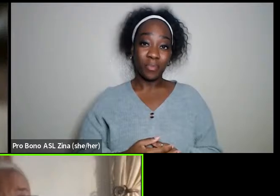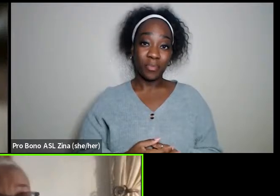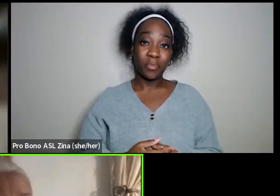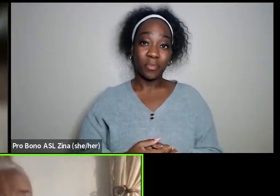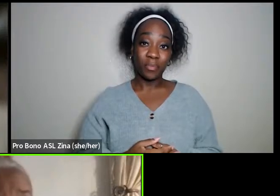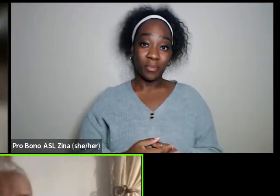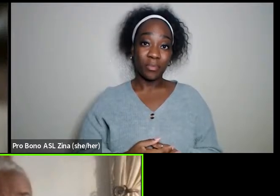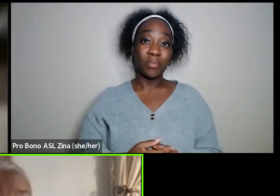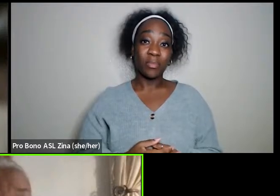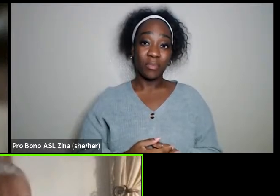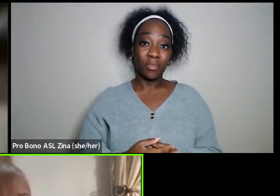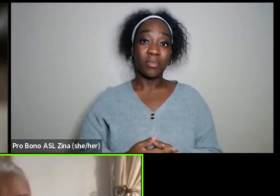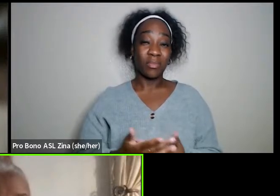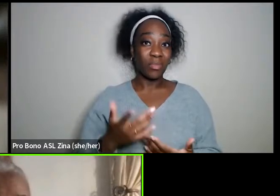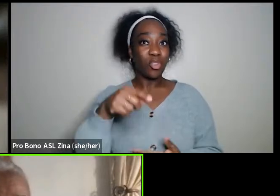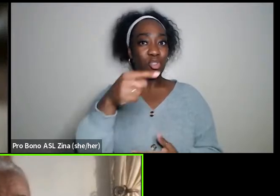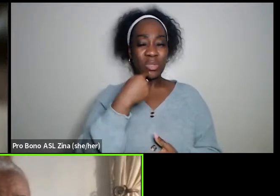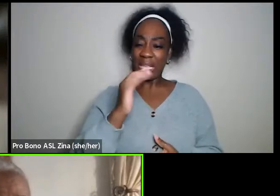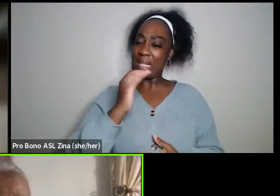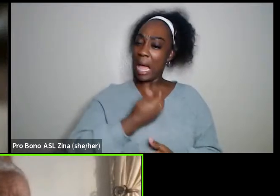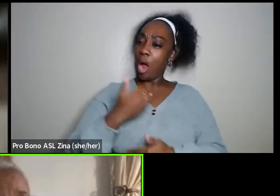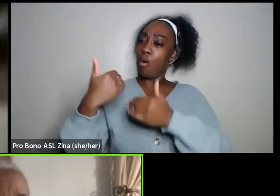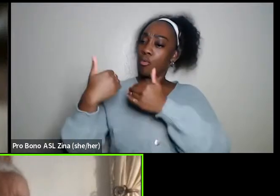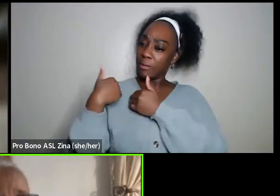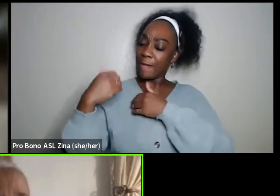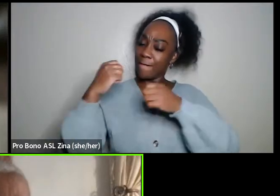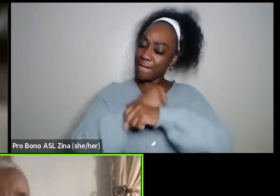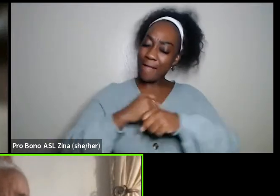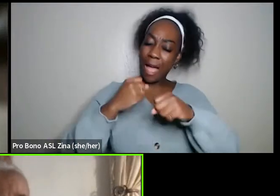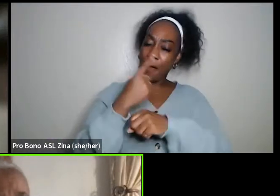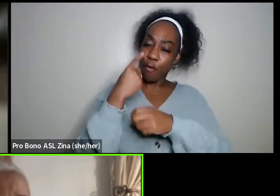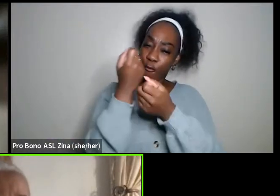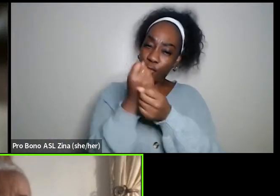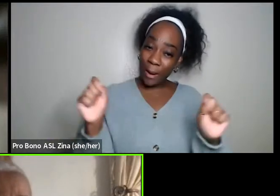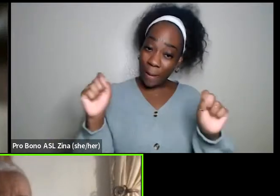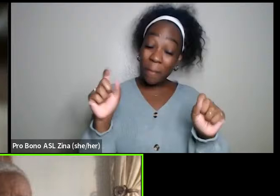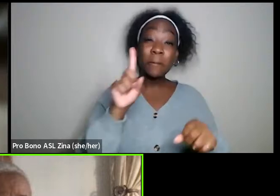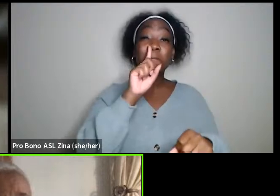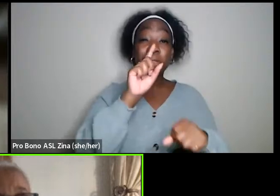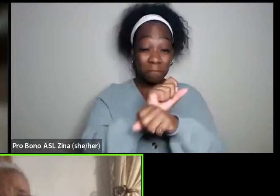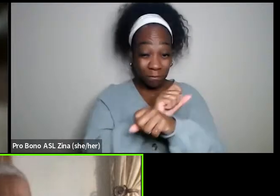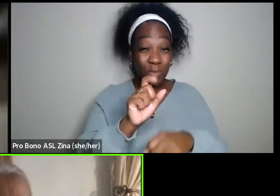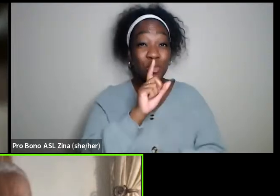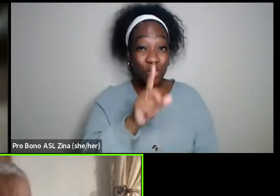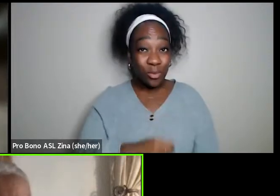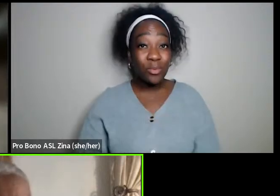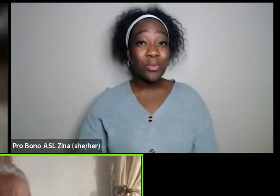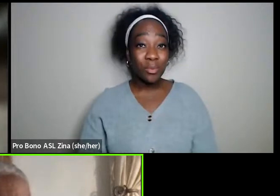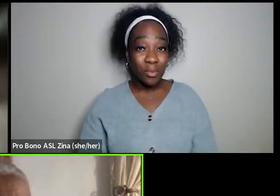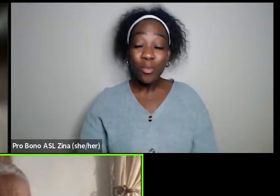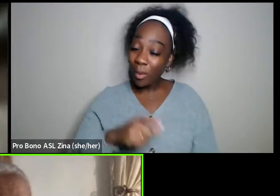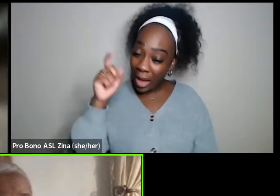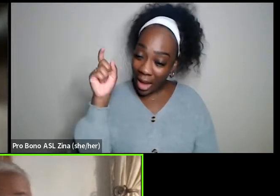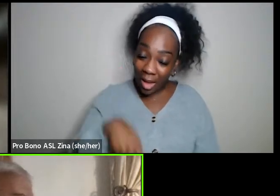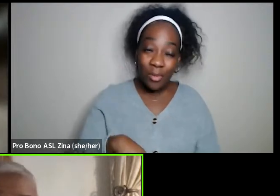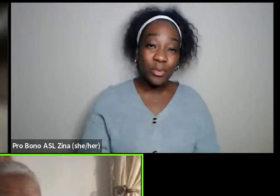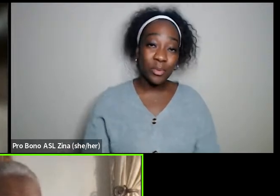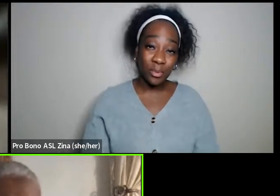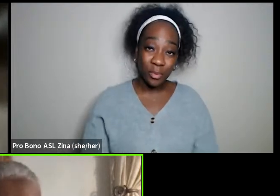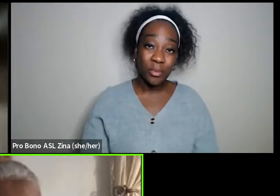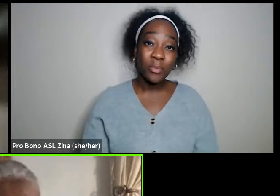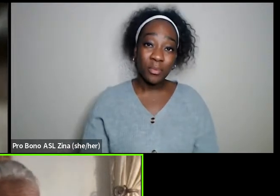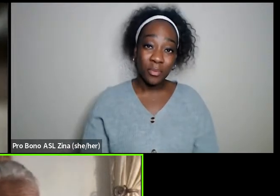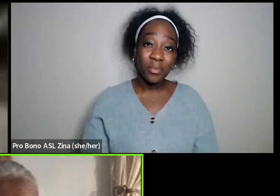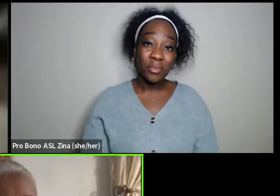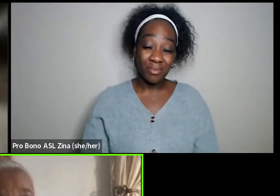our duty to fight for freedom. It is our duty. It really is our duty. We have to. As old as